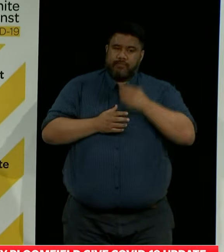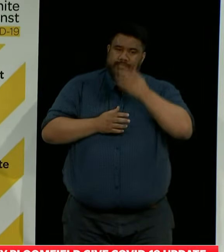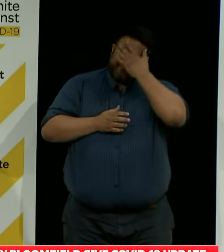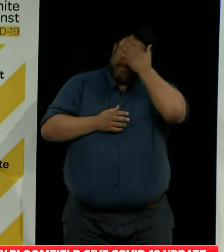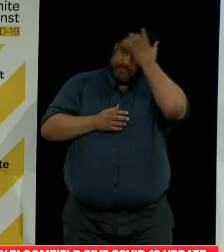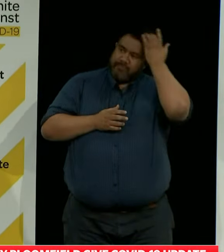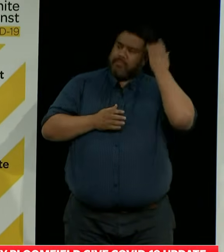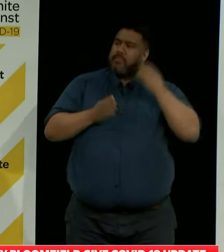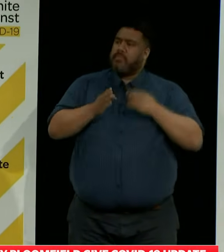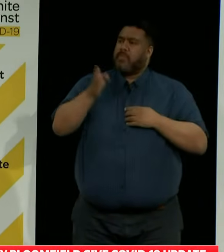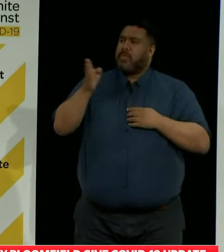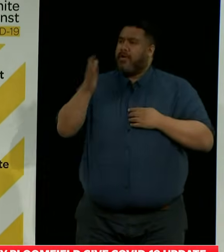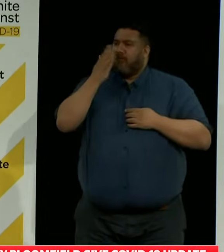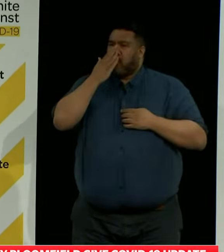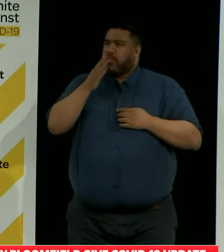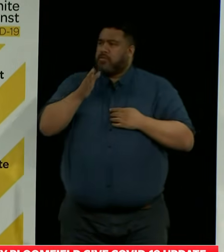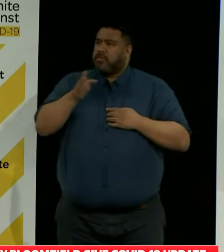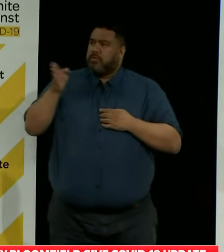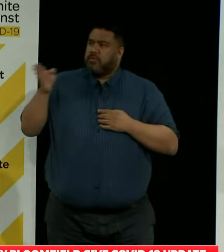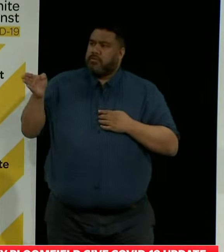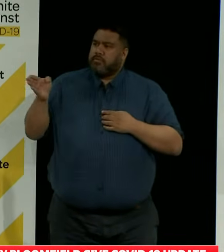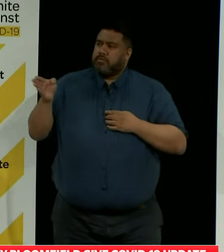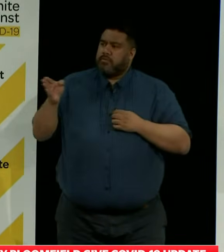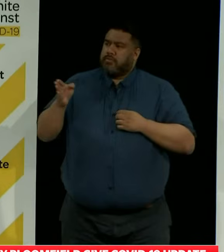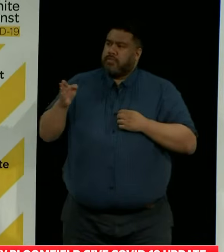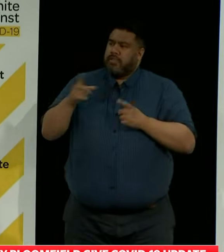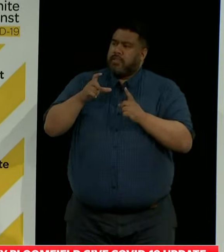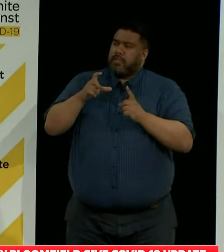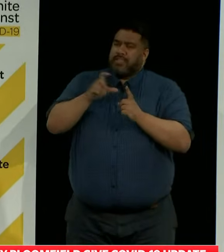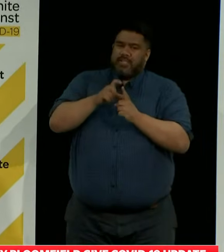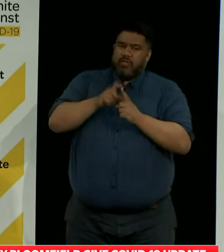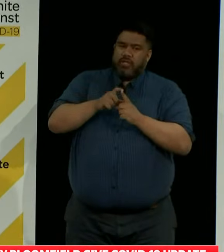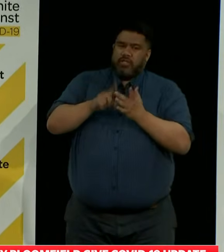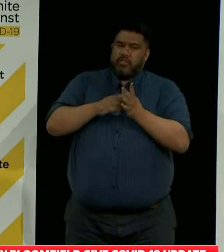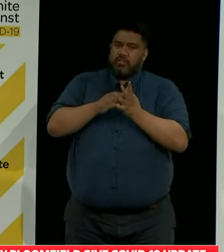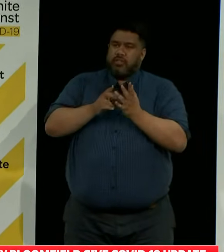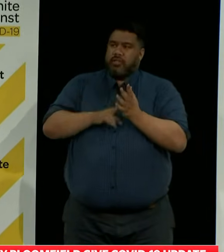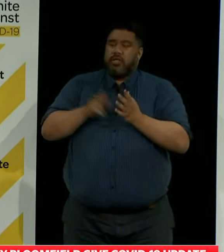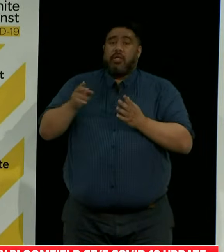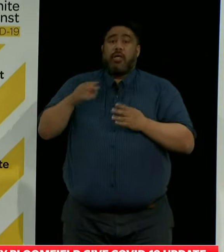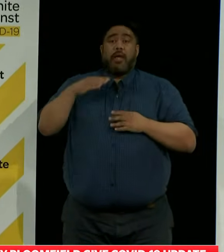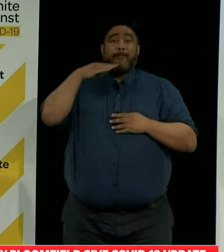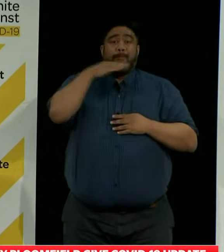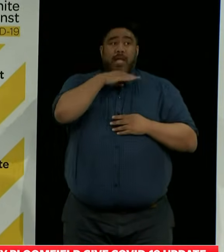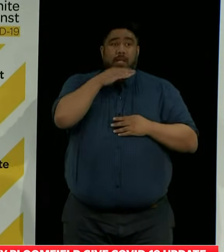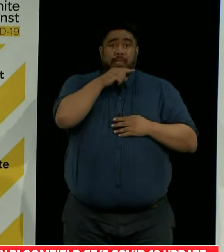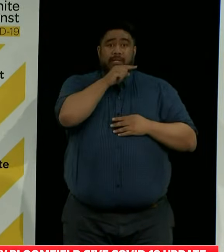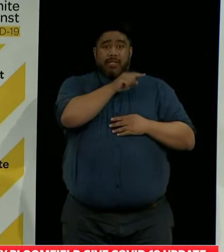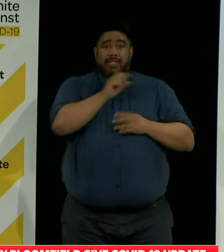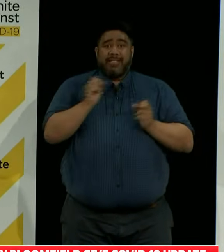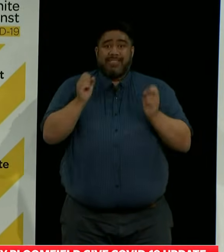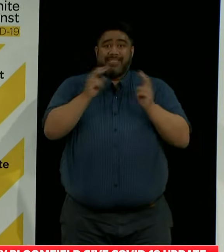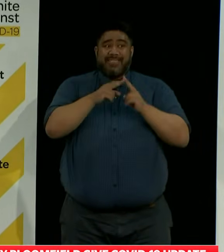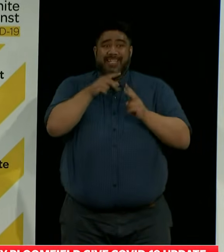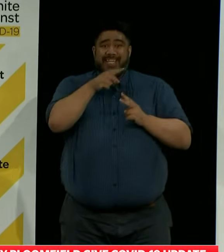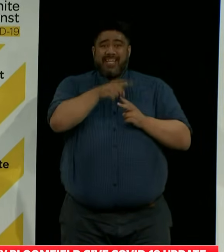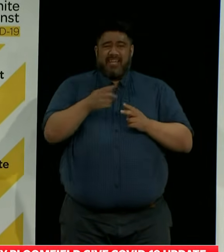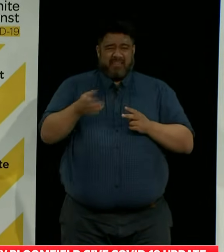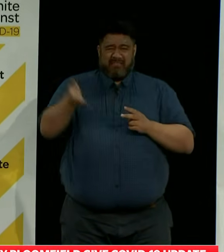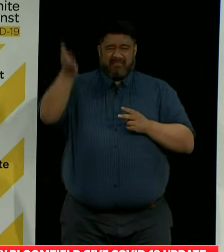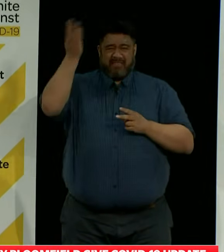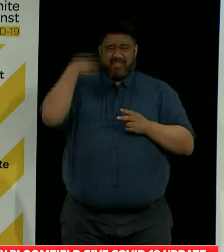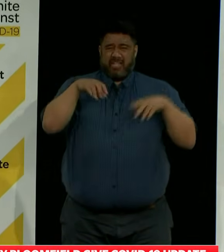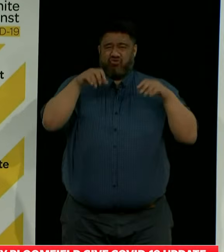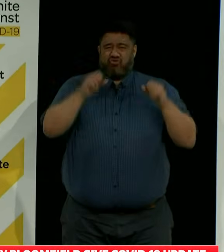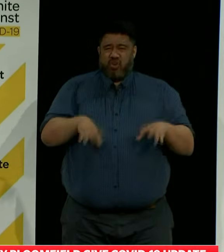I might just come to the front over and then I'll come to your point of clarification. Derek, Jason. Melbourne and Sydney basically abandoned elimination to go to